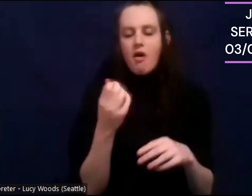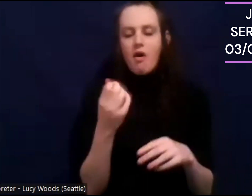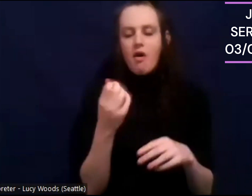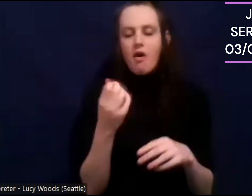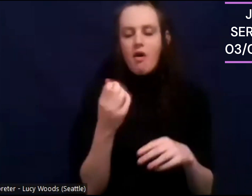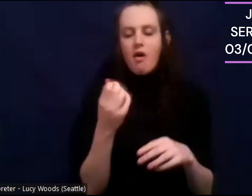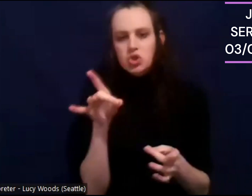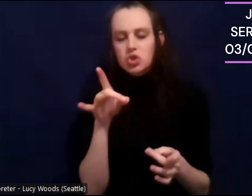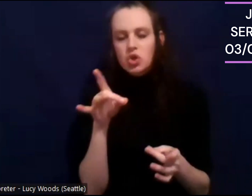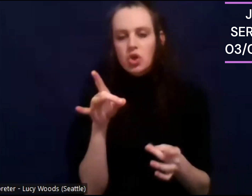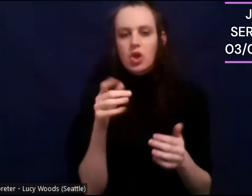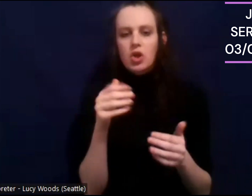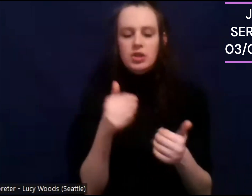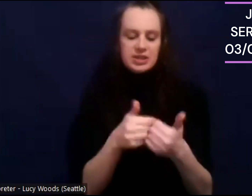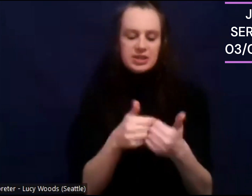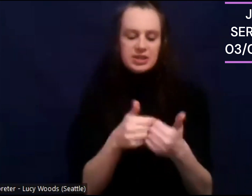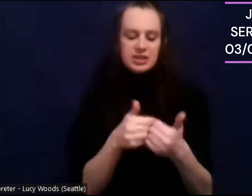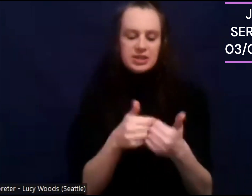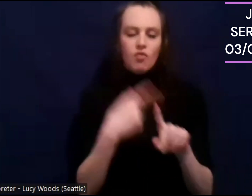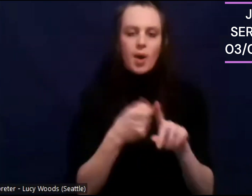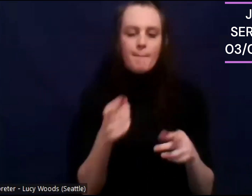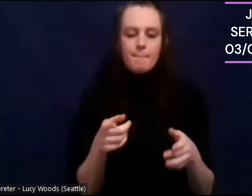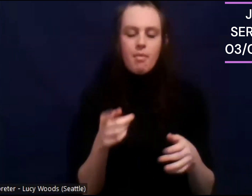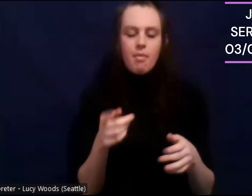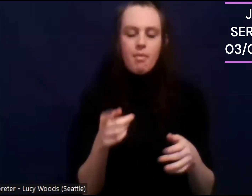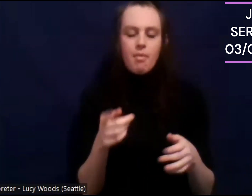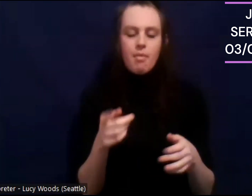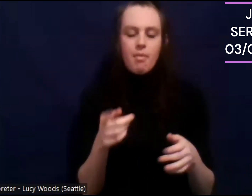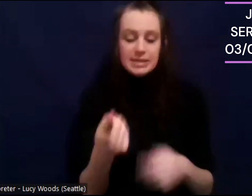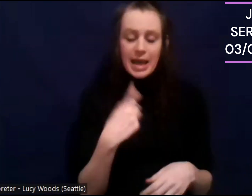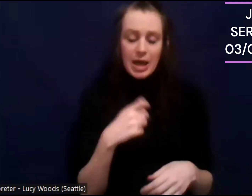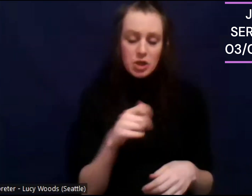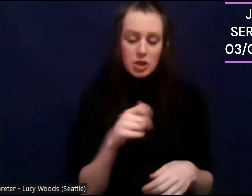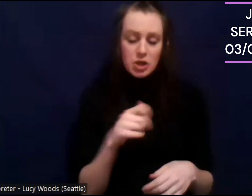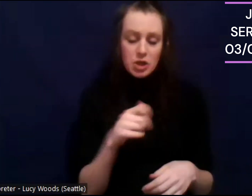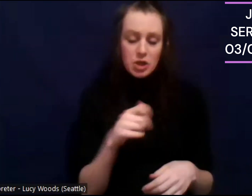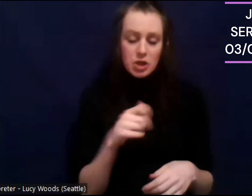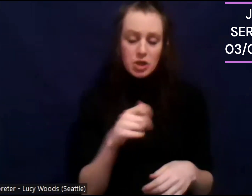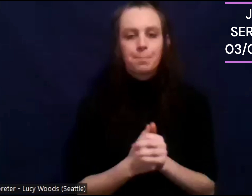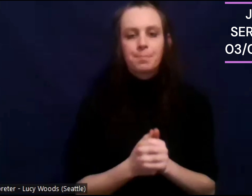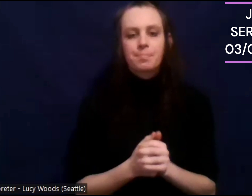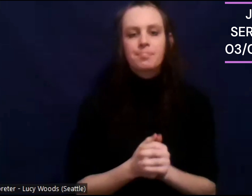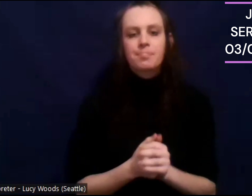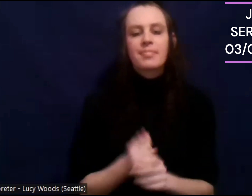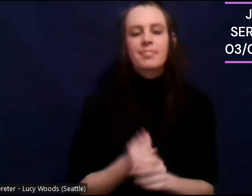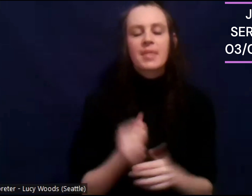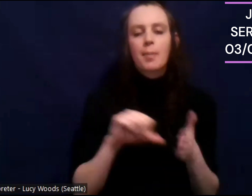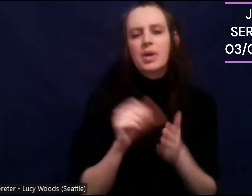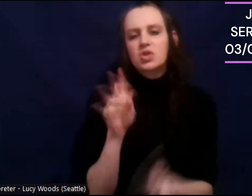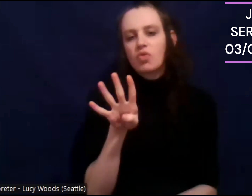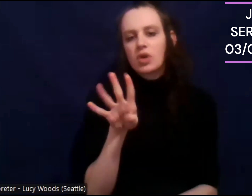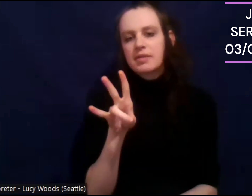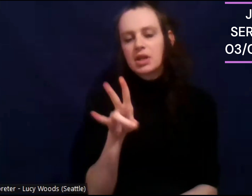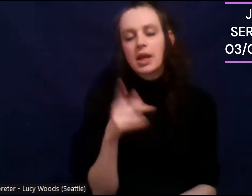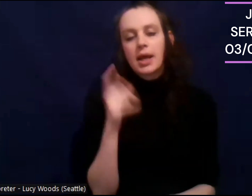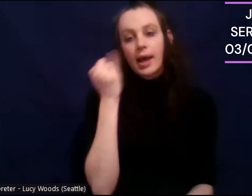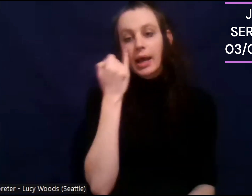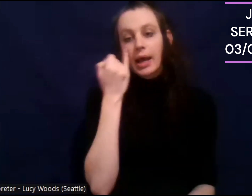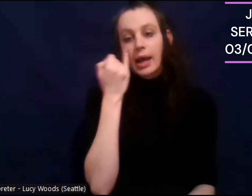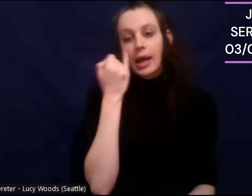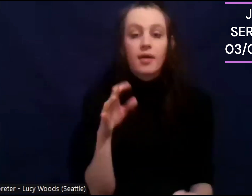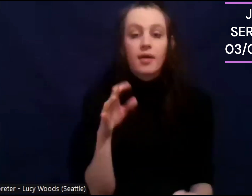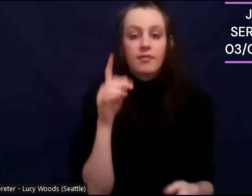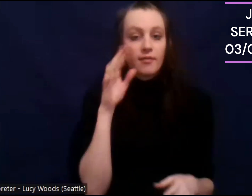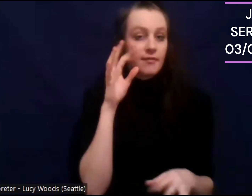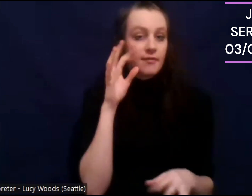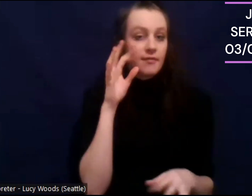mean to you. Alcoholics Anonymous, page 47. The idea of faith is a very large chunk to swallow when fear, doubt,